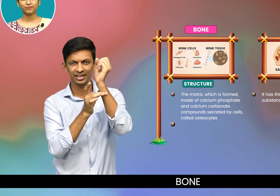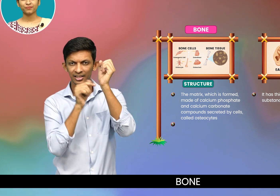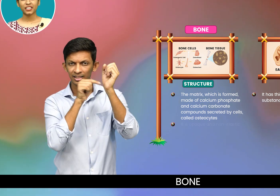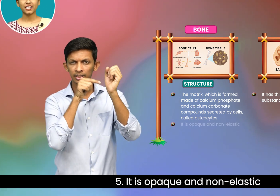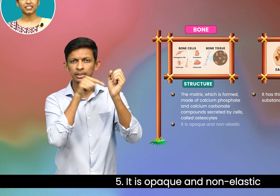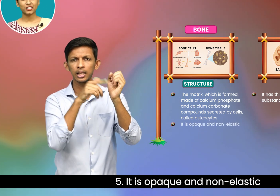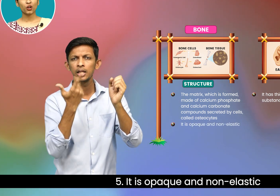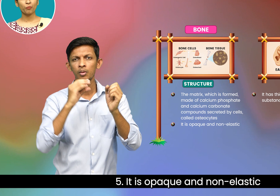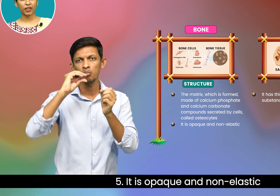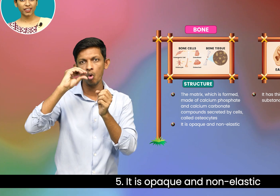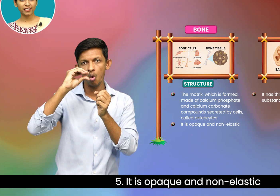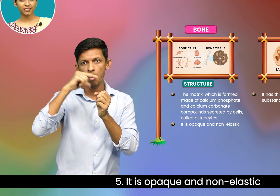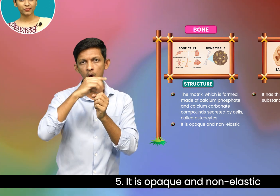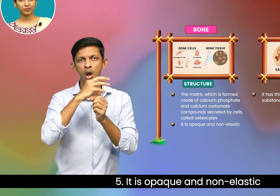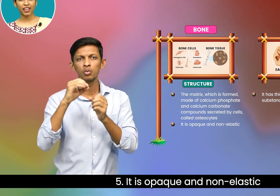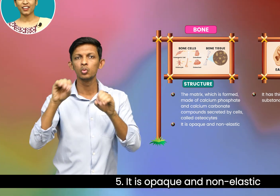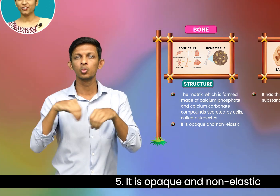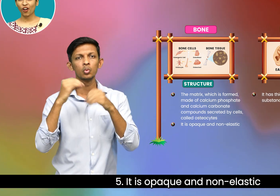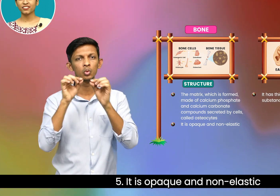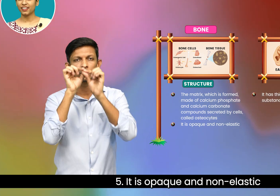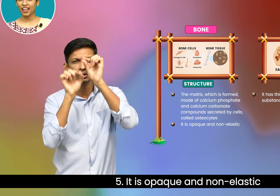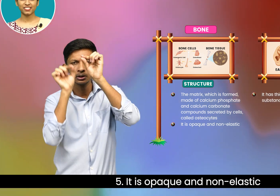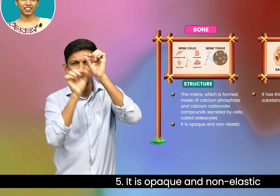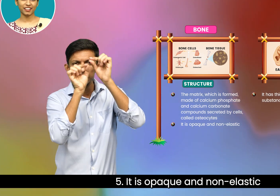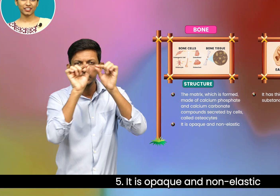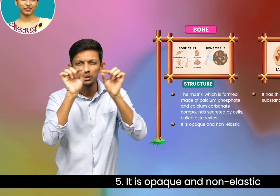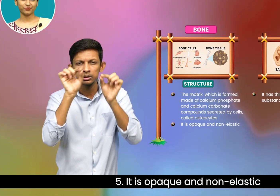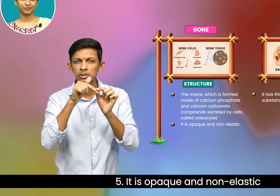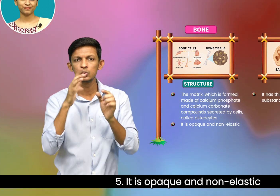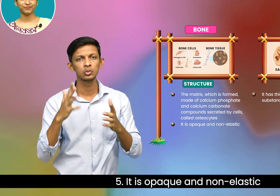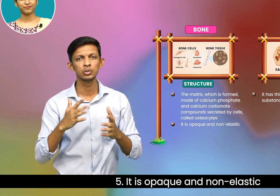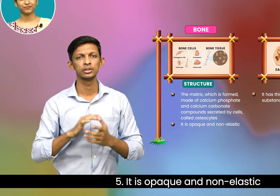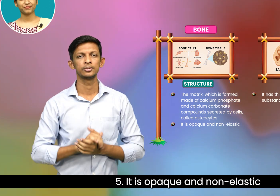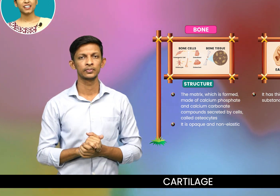Bone. It is opaque and non-elastic.